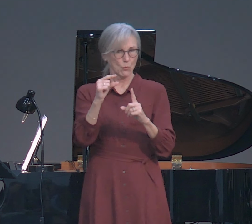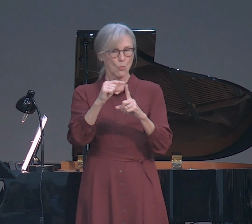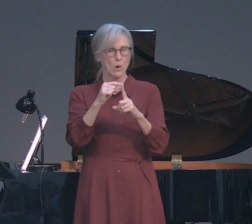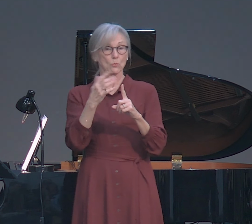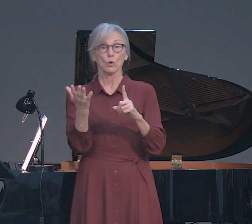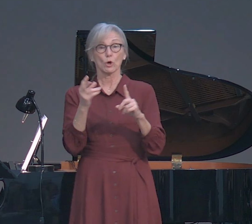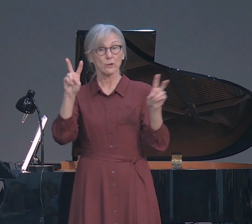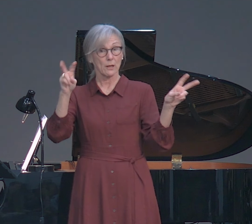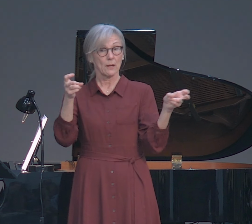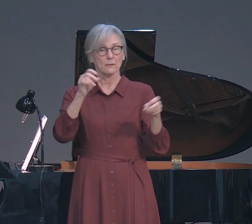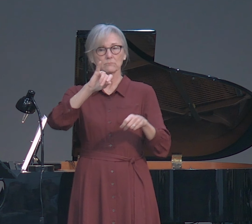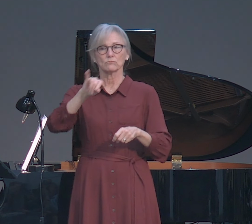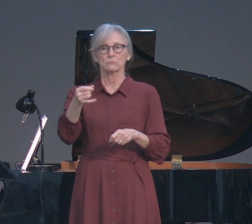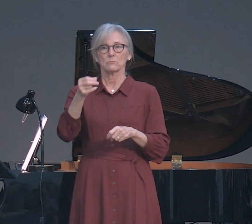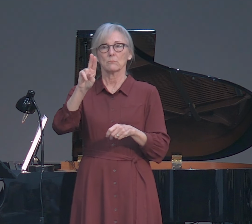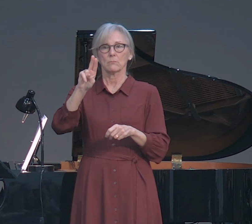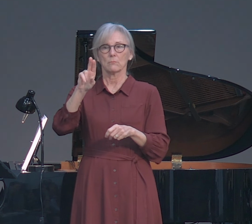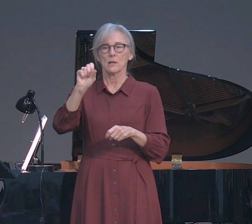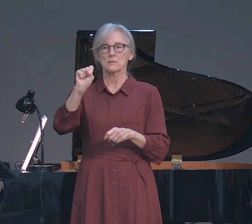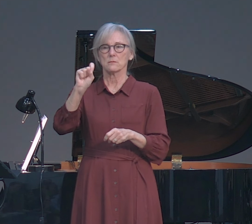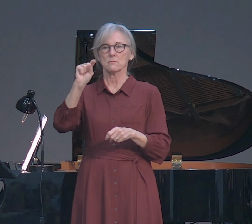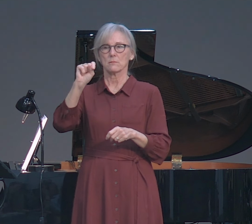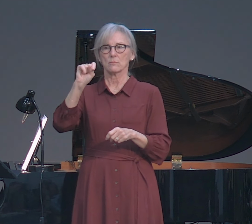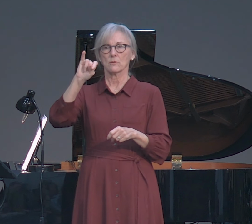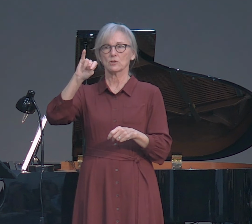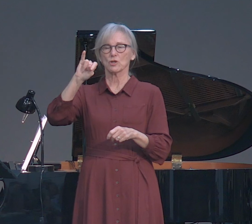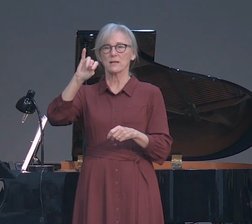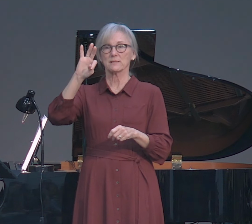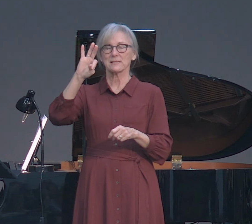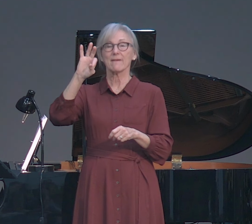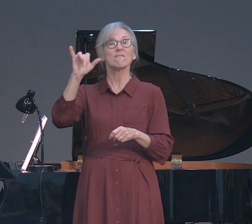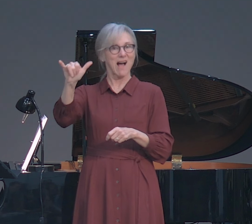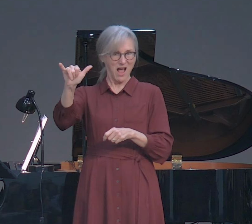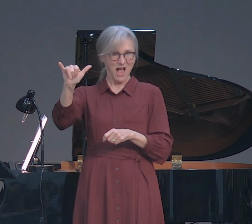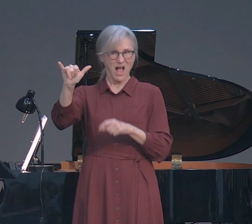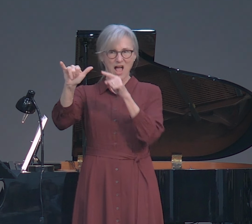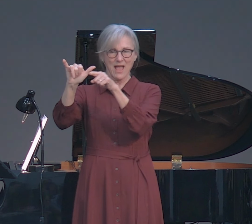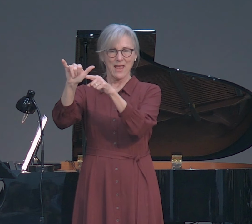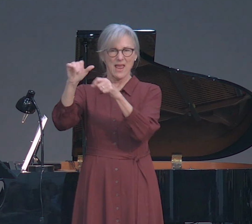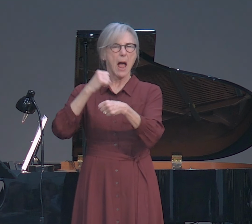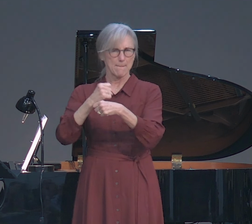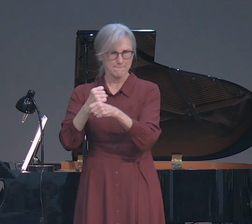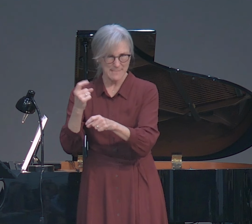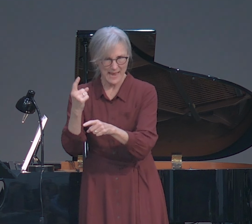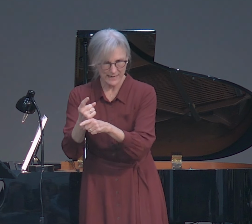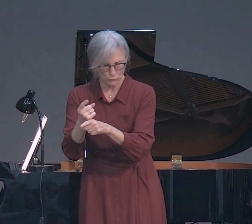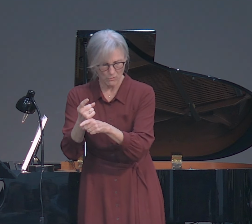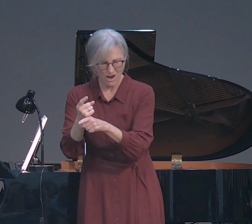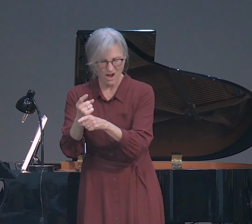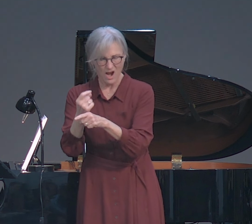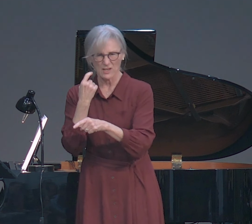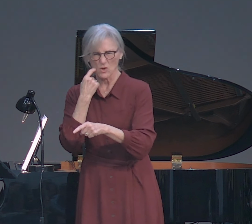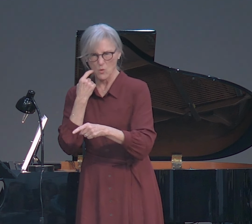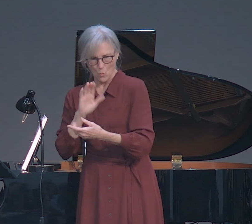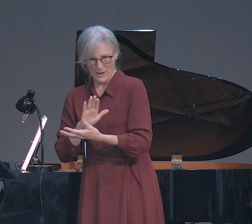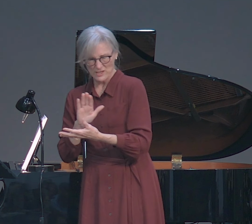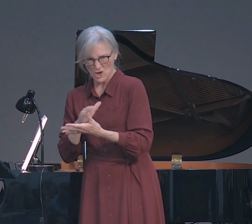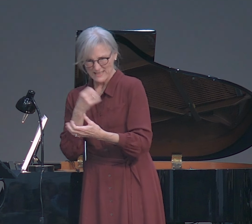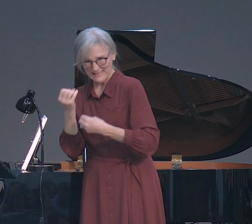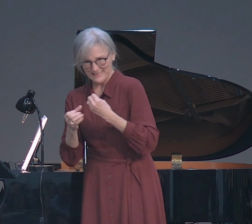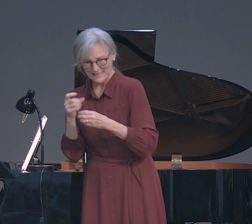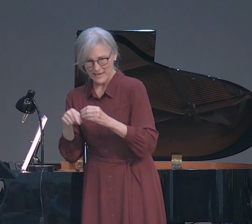justified. Justified. We just sang about it in the song Complete in Thee. And